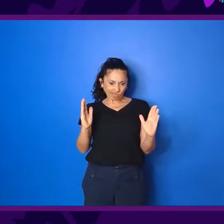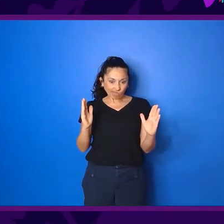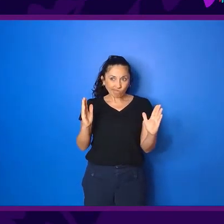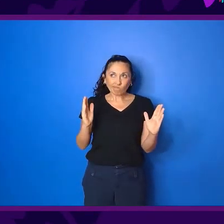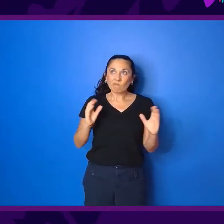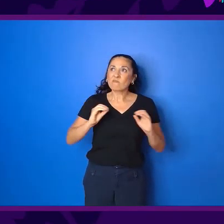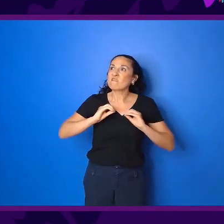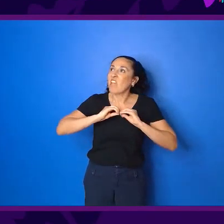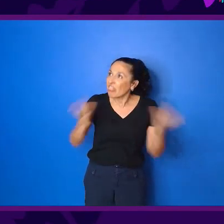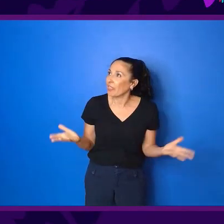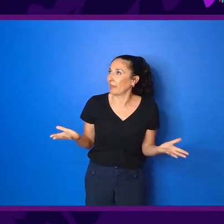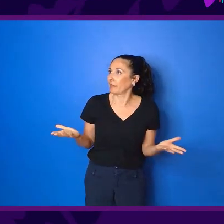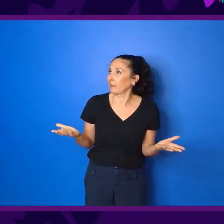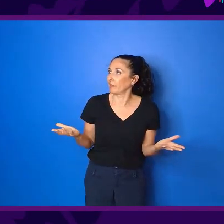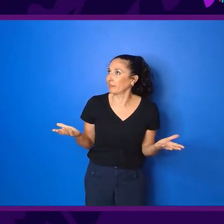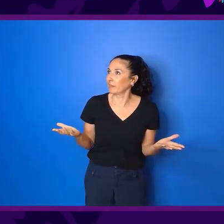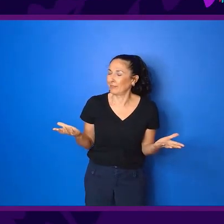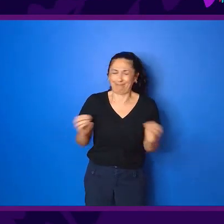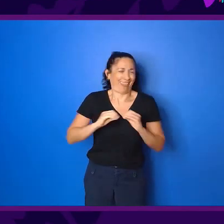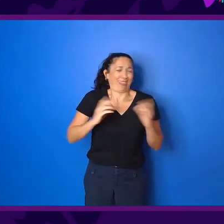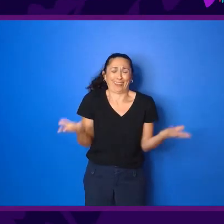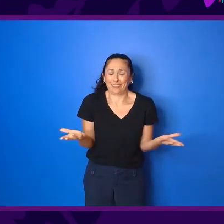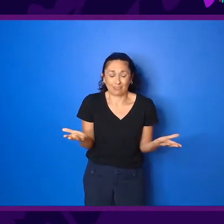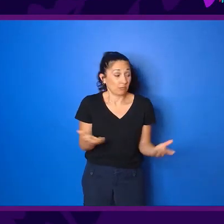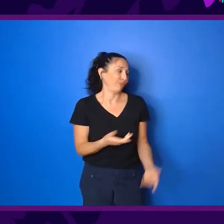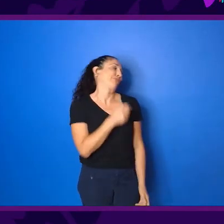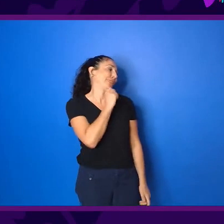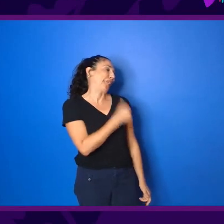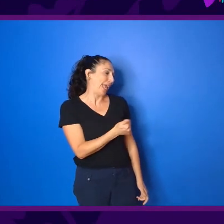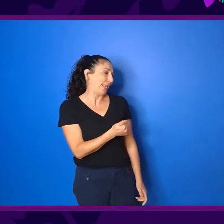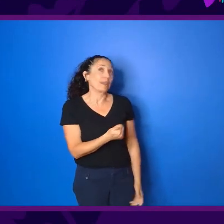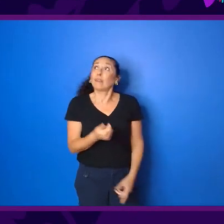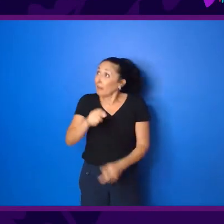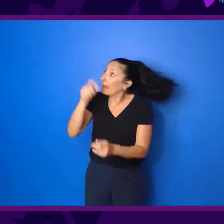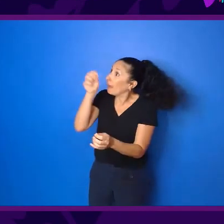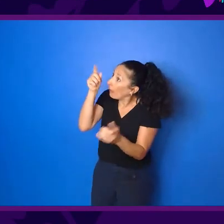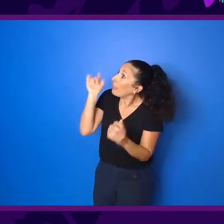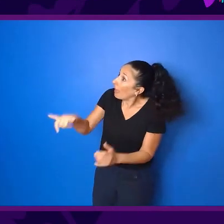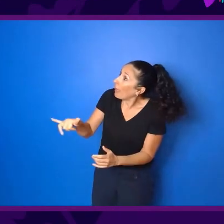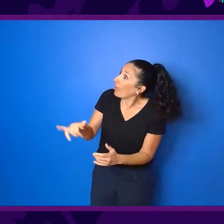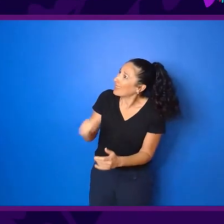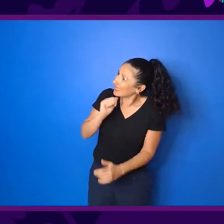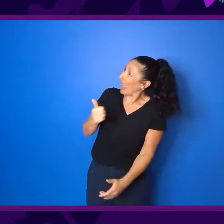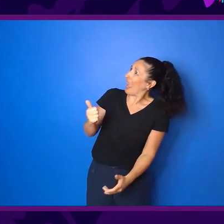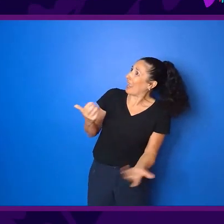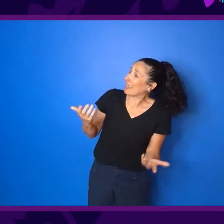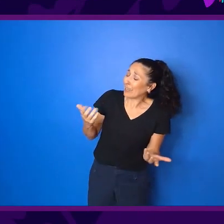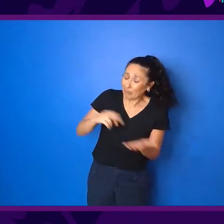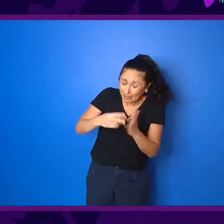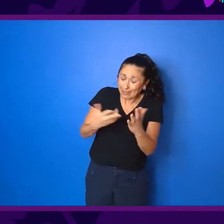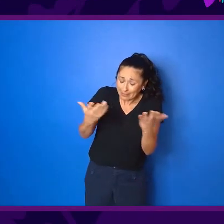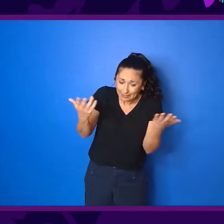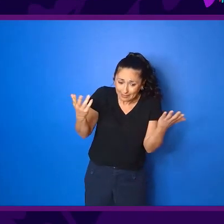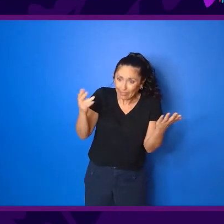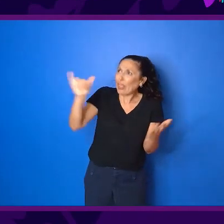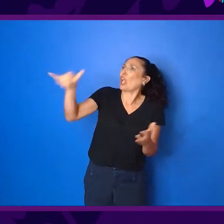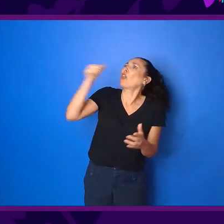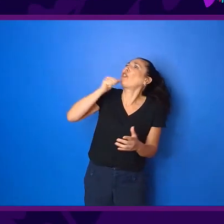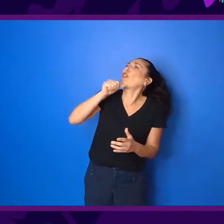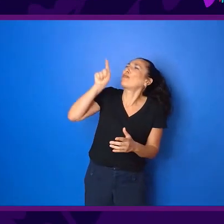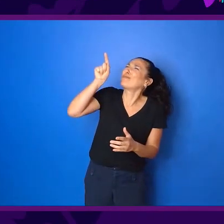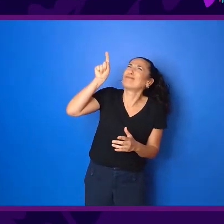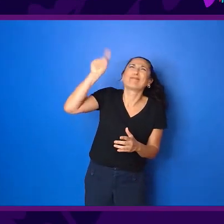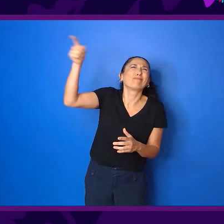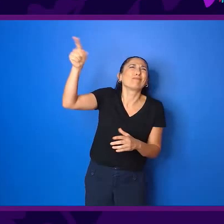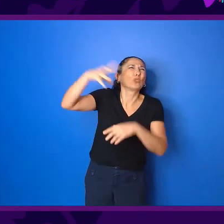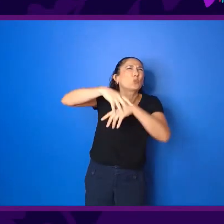Nothing. She was 10. Exactly. She was 10. I mean, look at this girl who's in Sweden